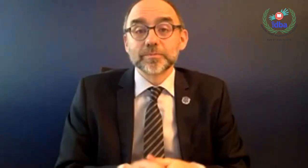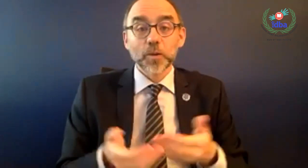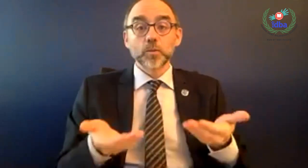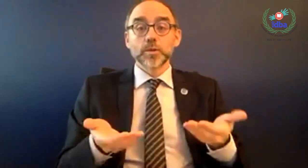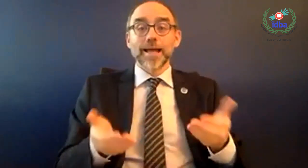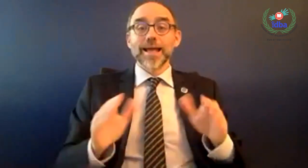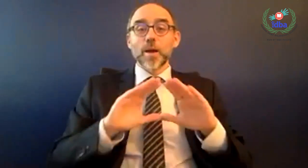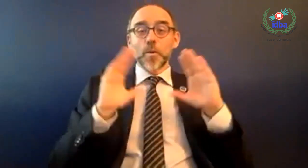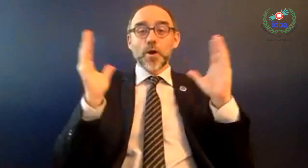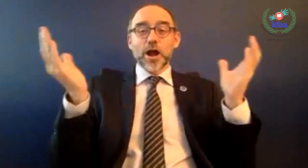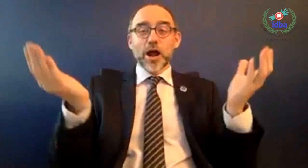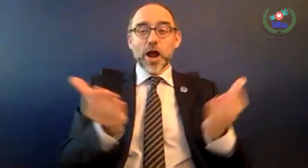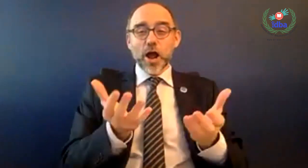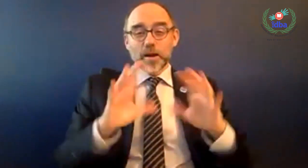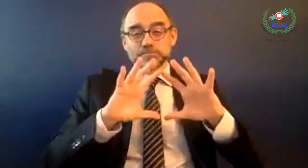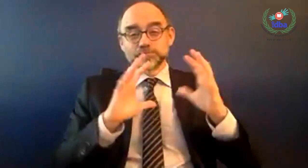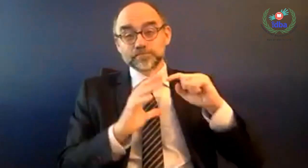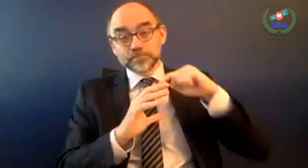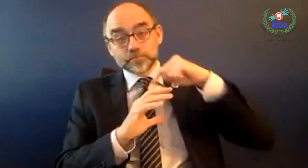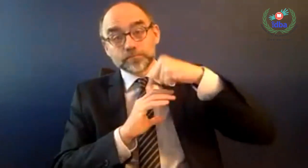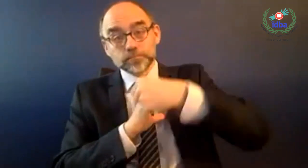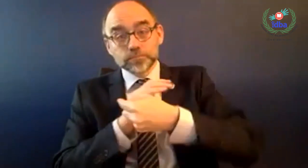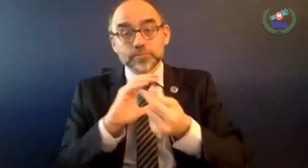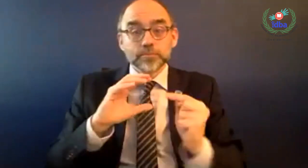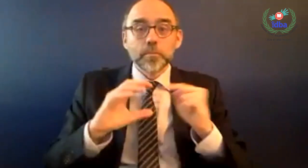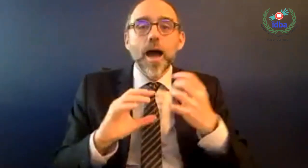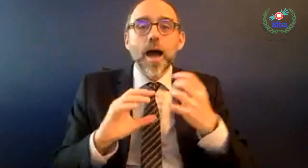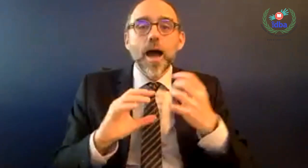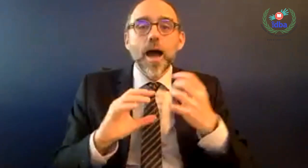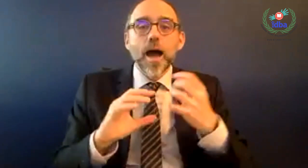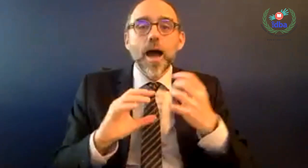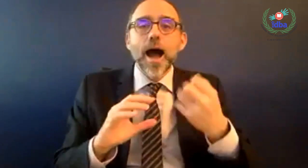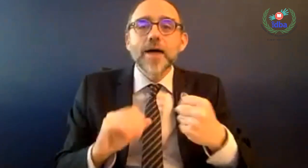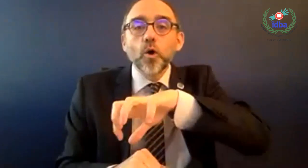are working towards getting official recognition of their sign languages.